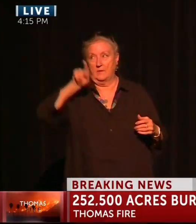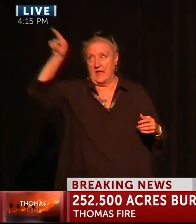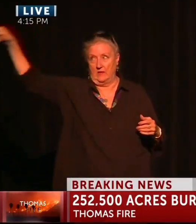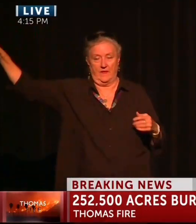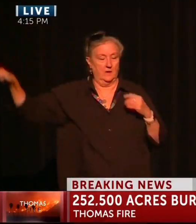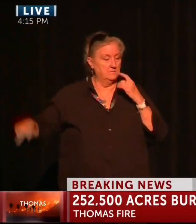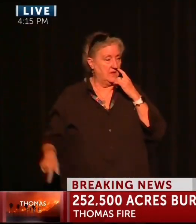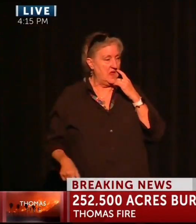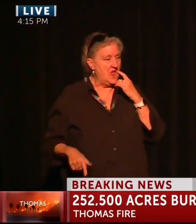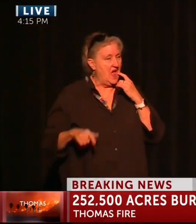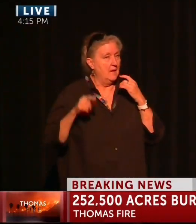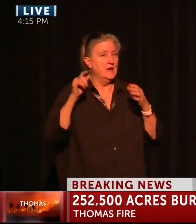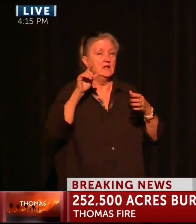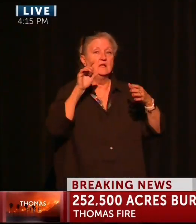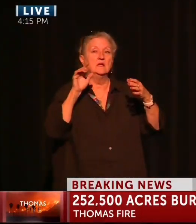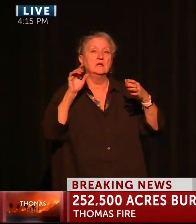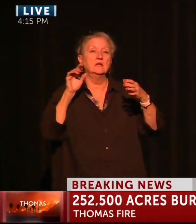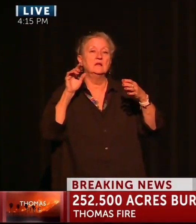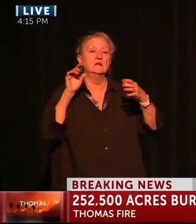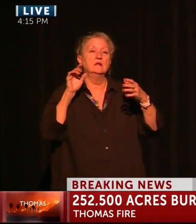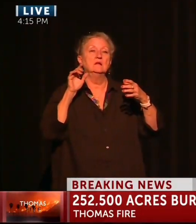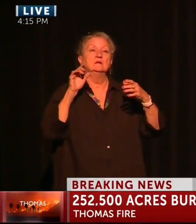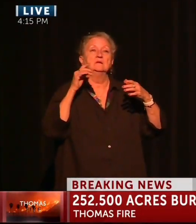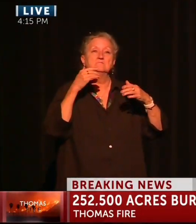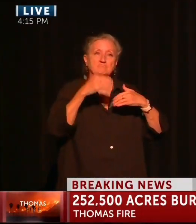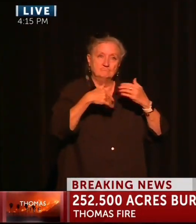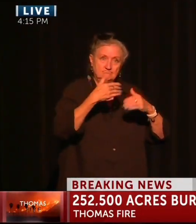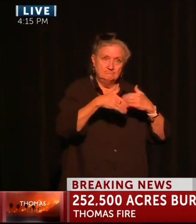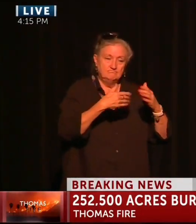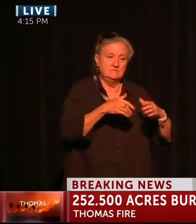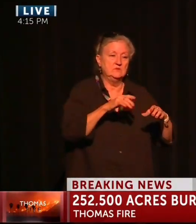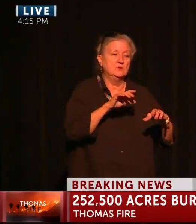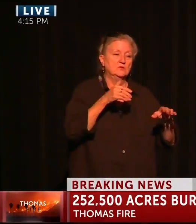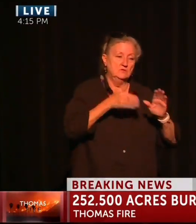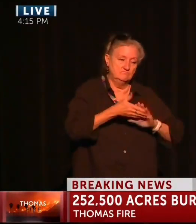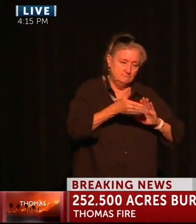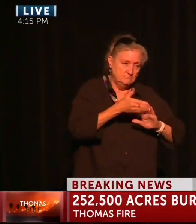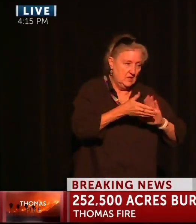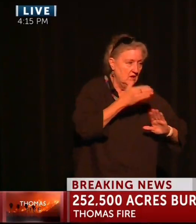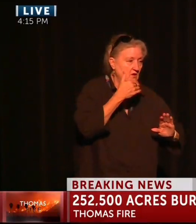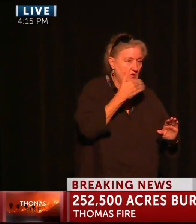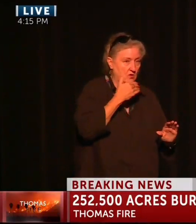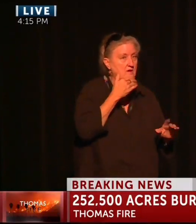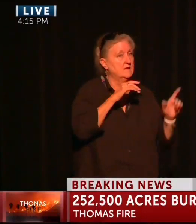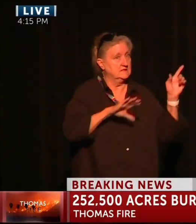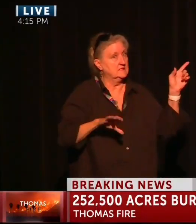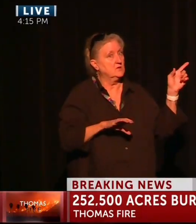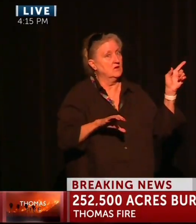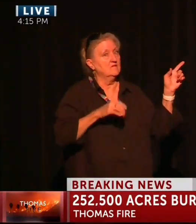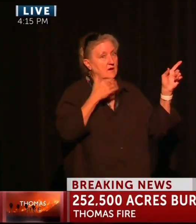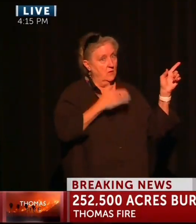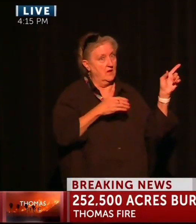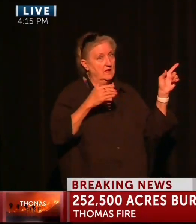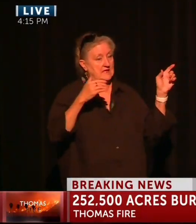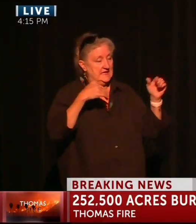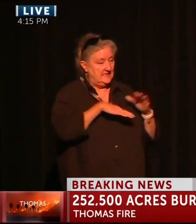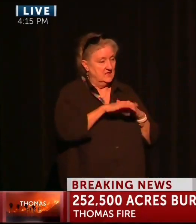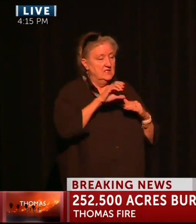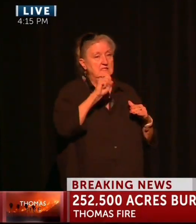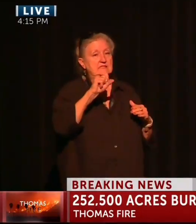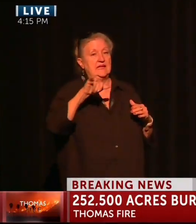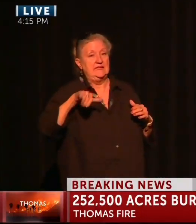here. But as long as this goes decently, this is going really well. Into the San Ynez